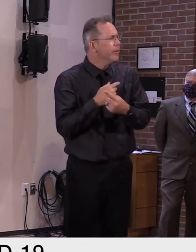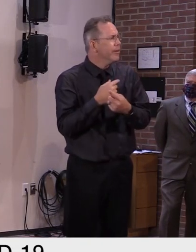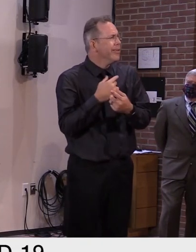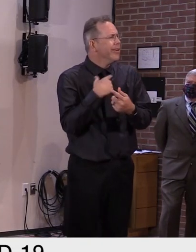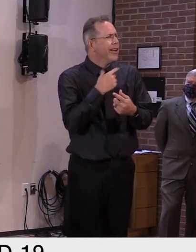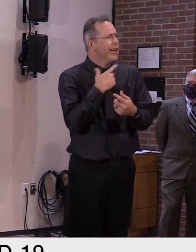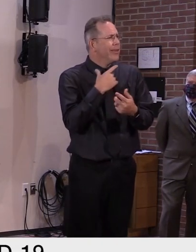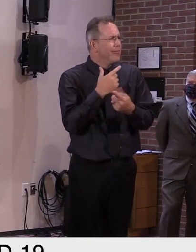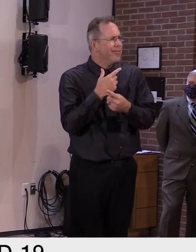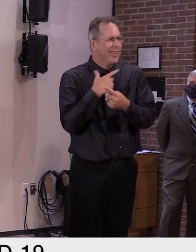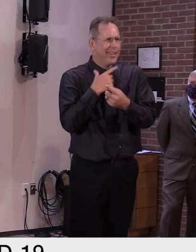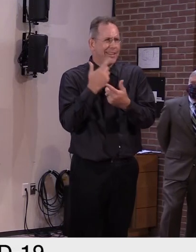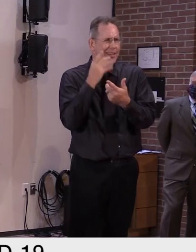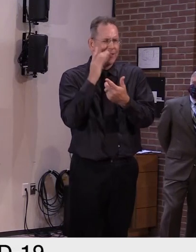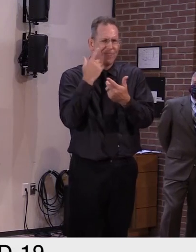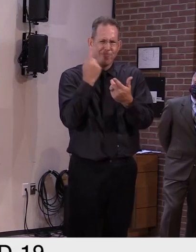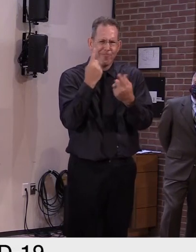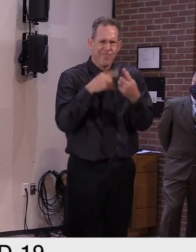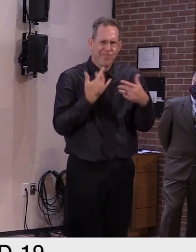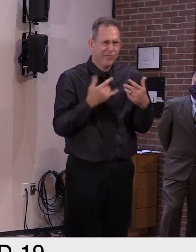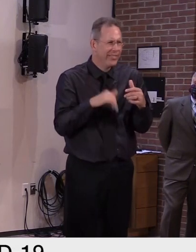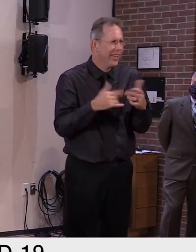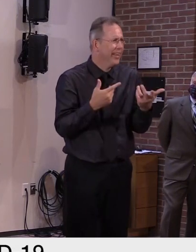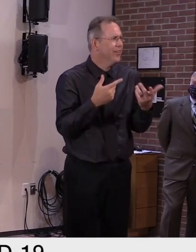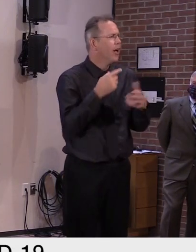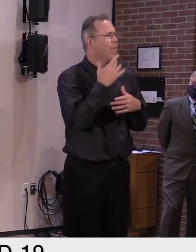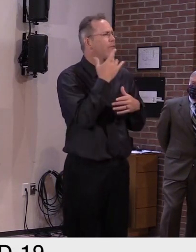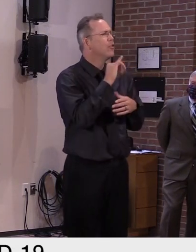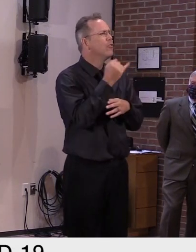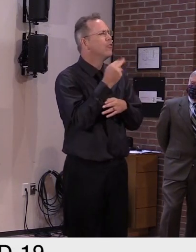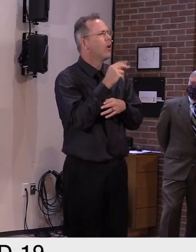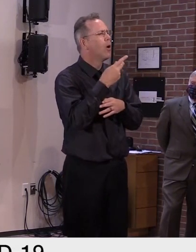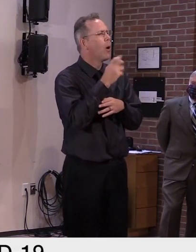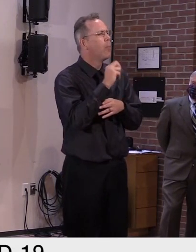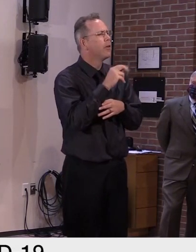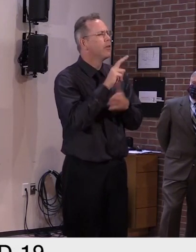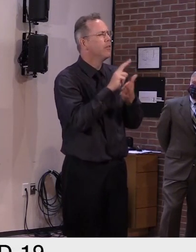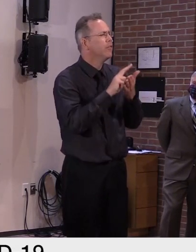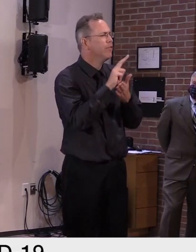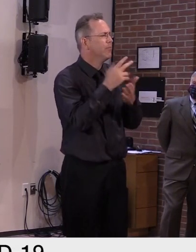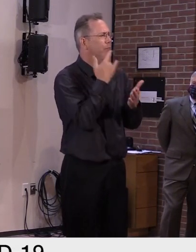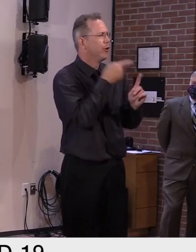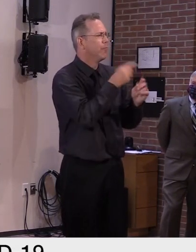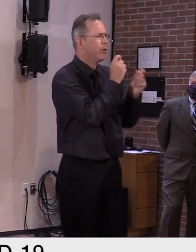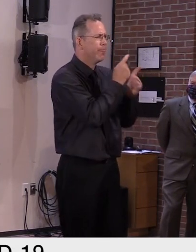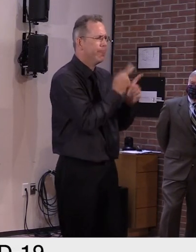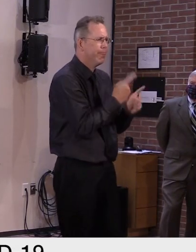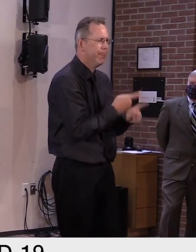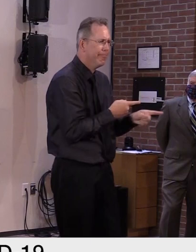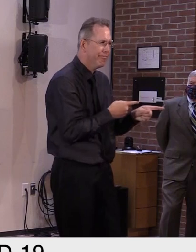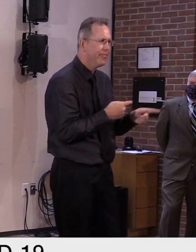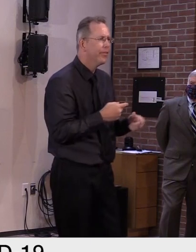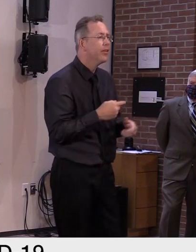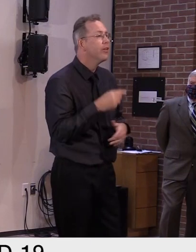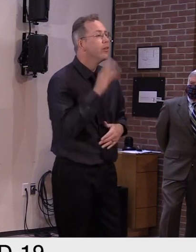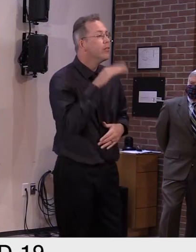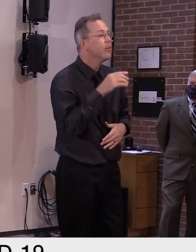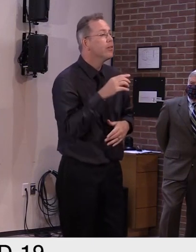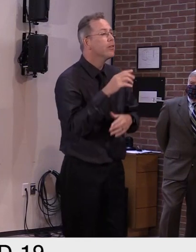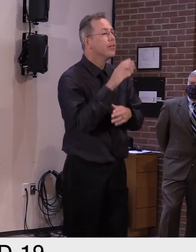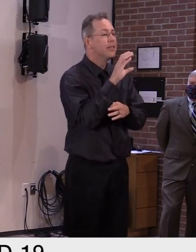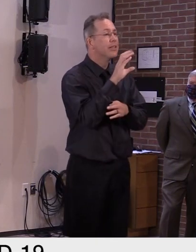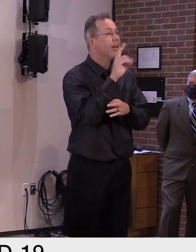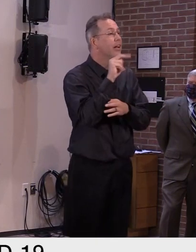sudden Vermont is in the red, bright red. We have a problem here. And we went from having 4 cases to